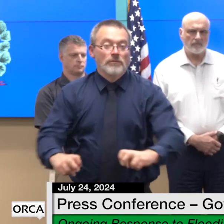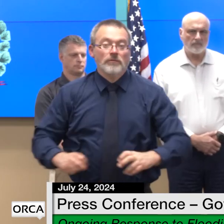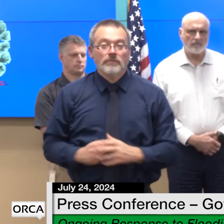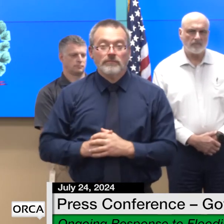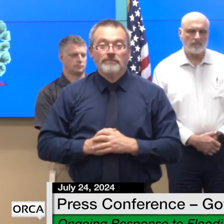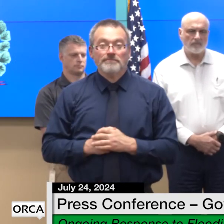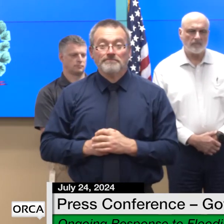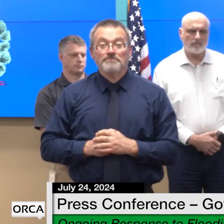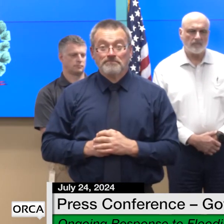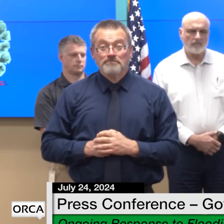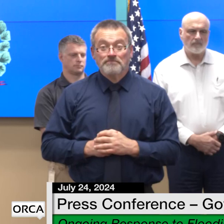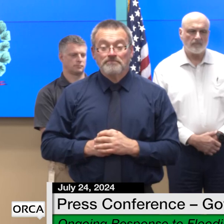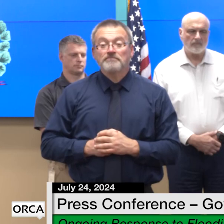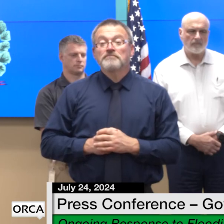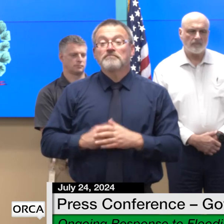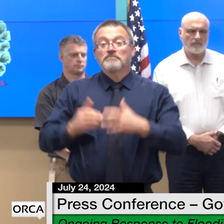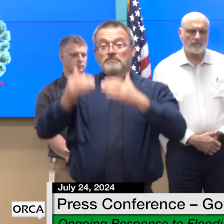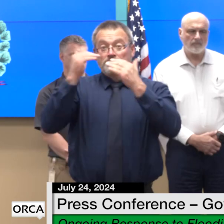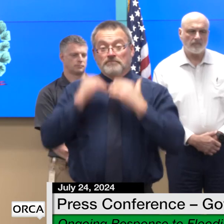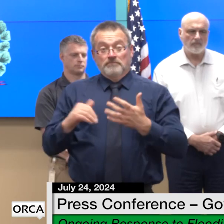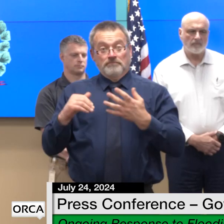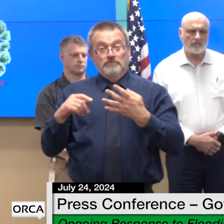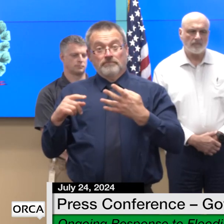An update about 211.